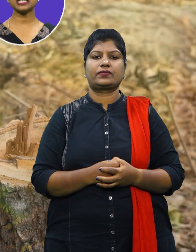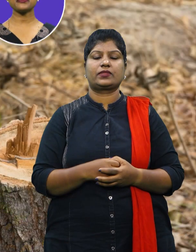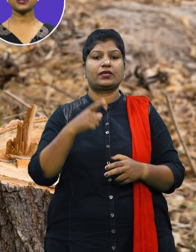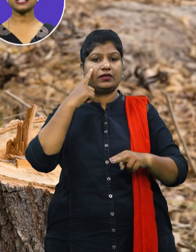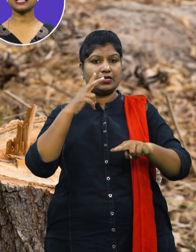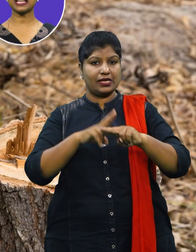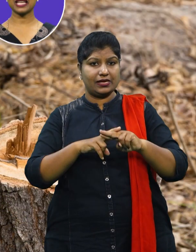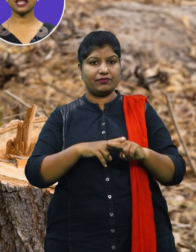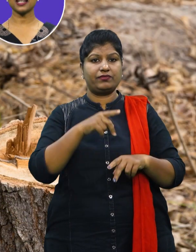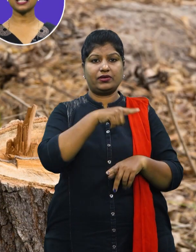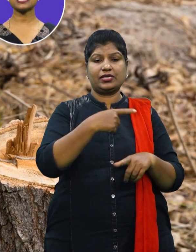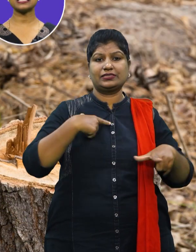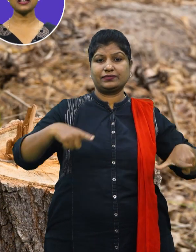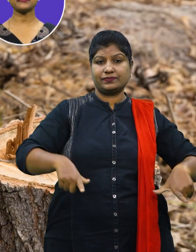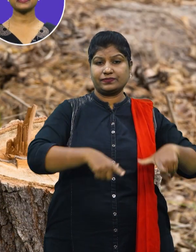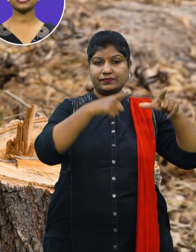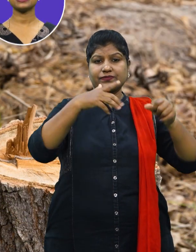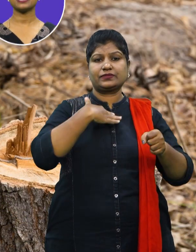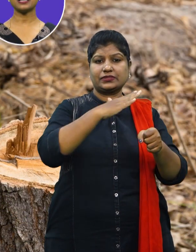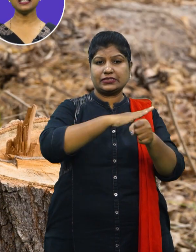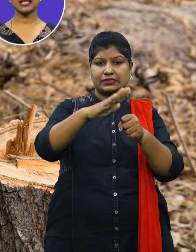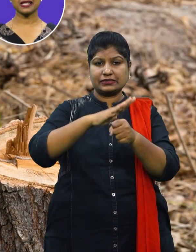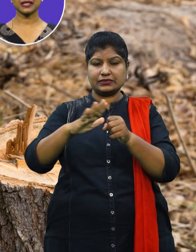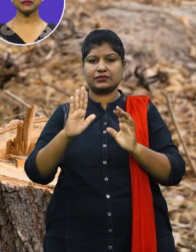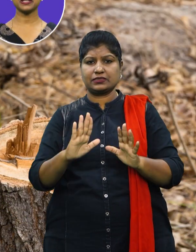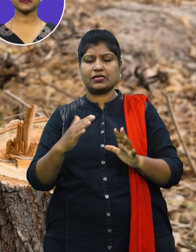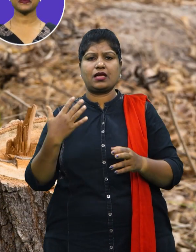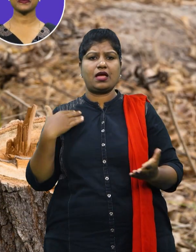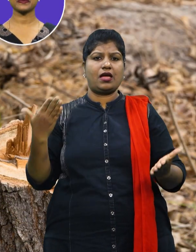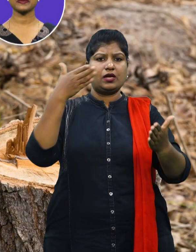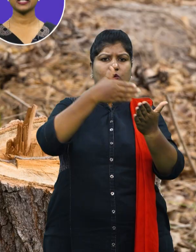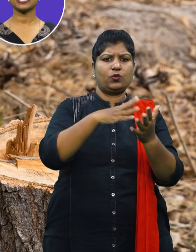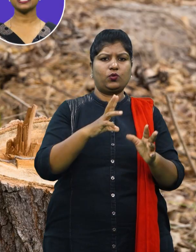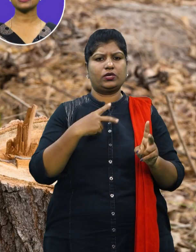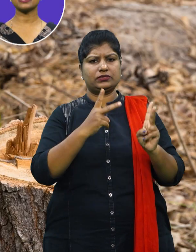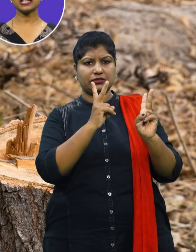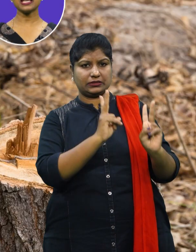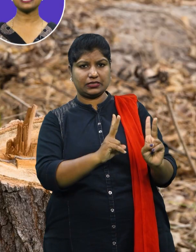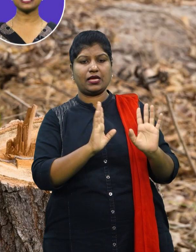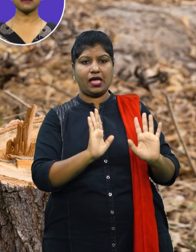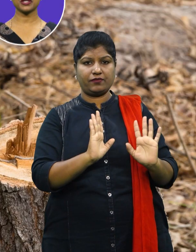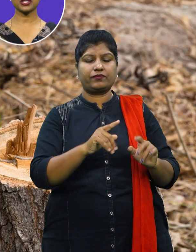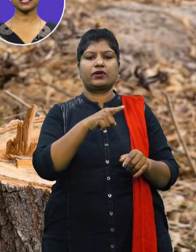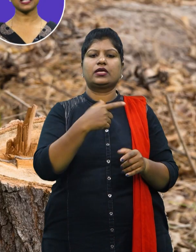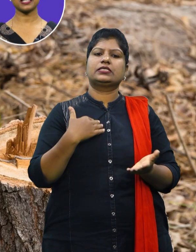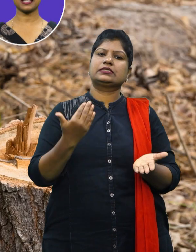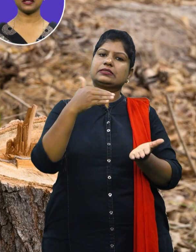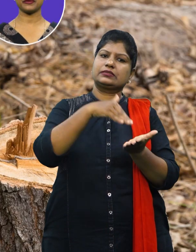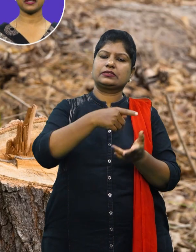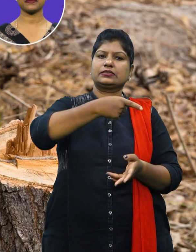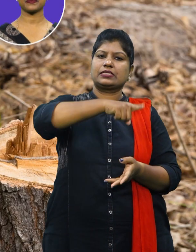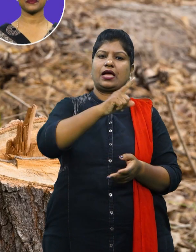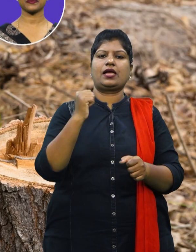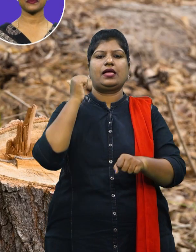If the deforested area is left undisturbed, it re-establishes